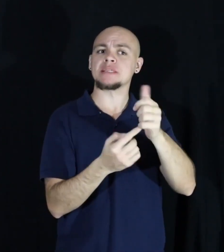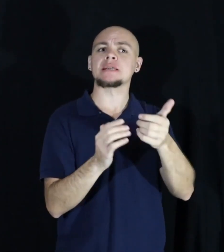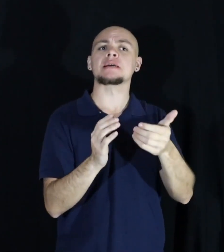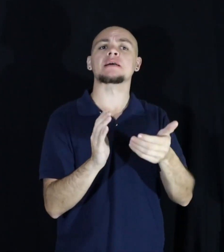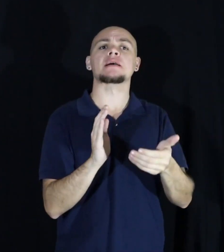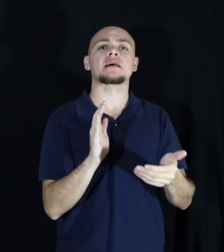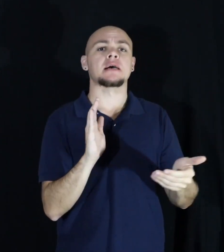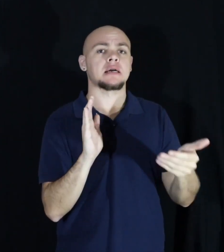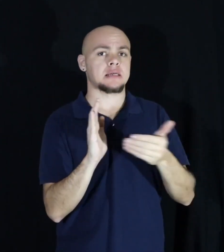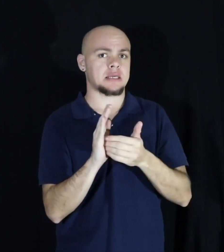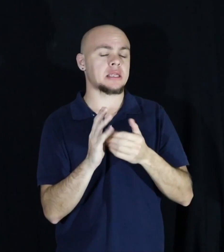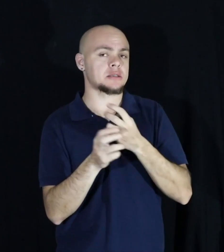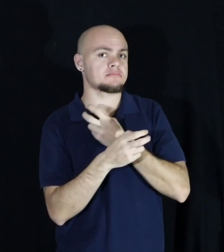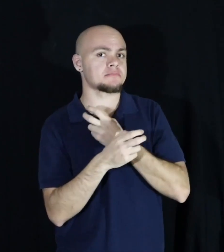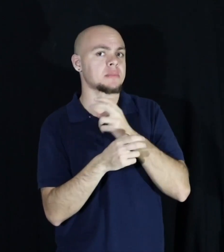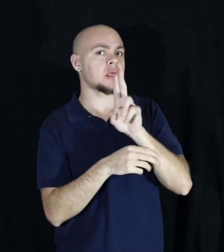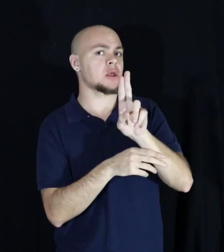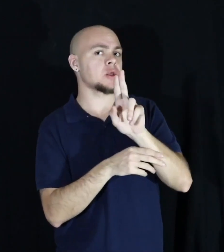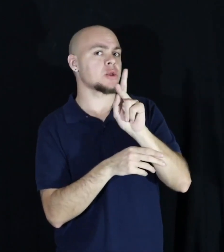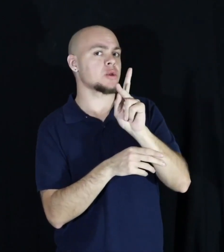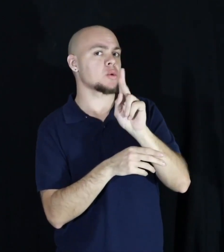and Ukrainian refugees.